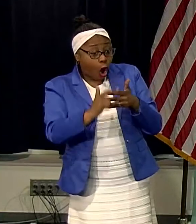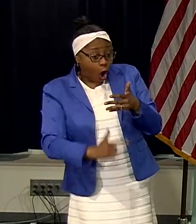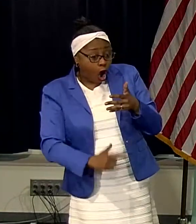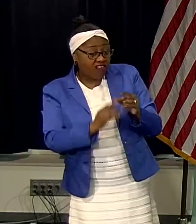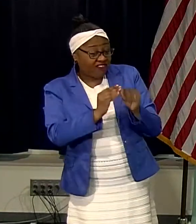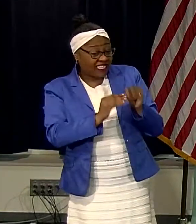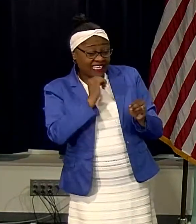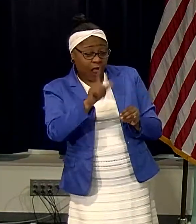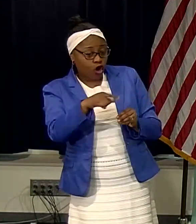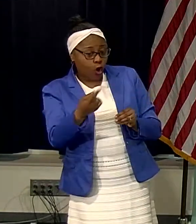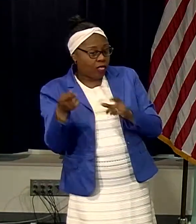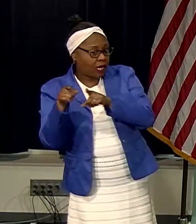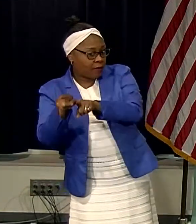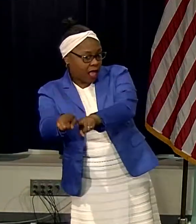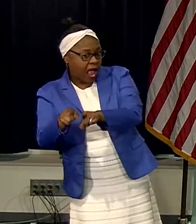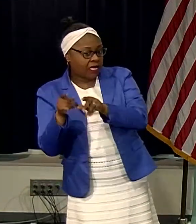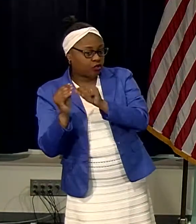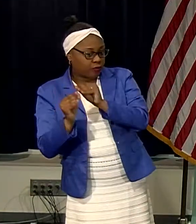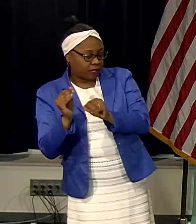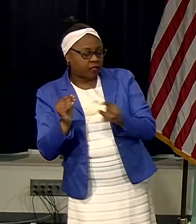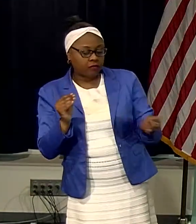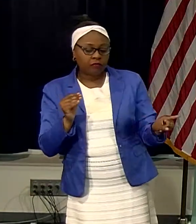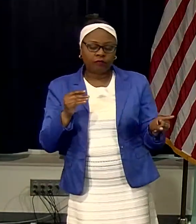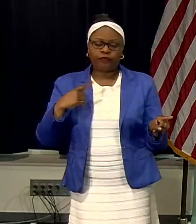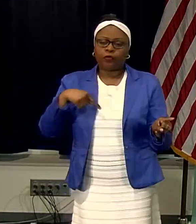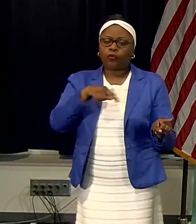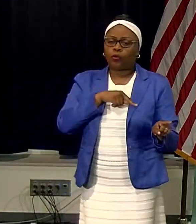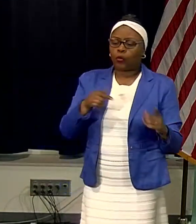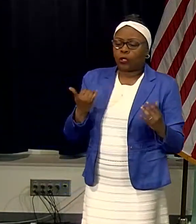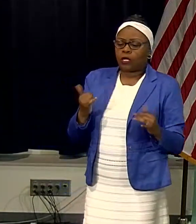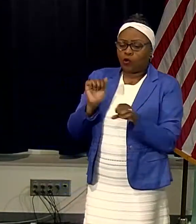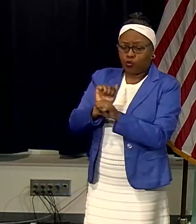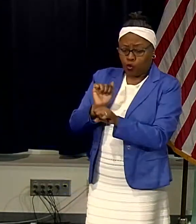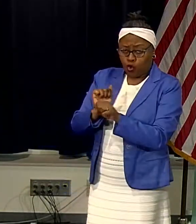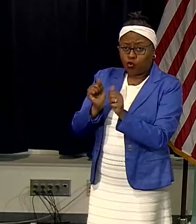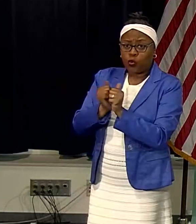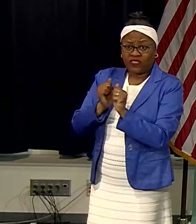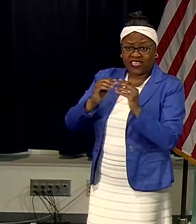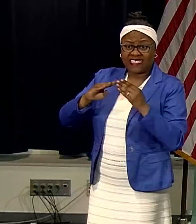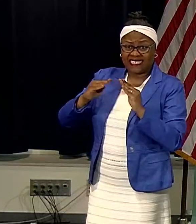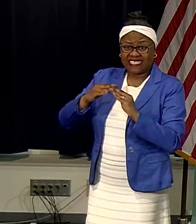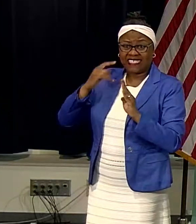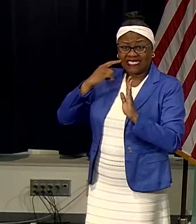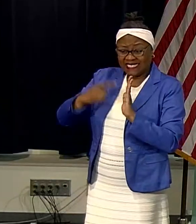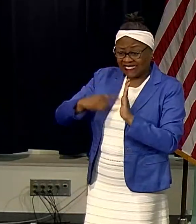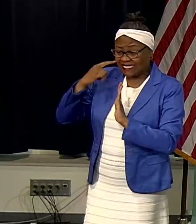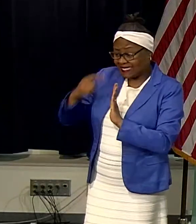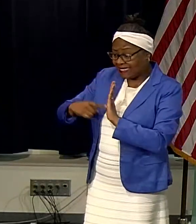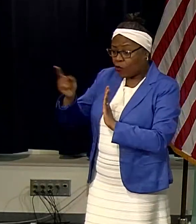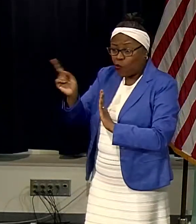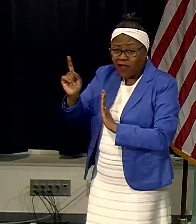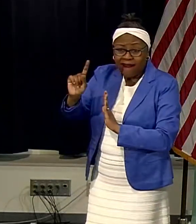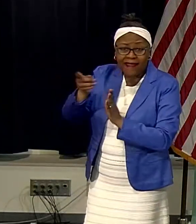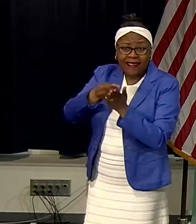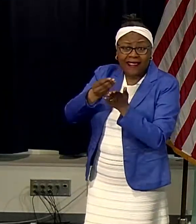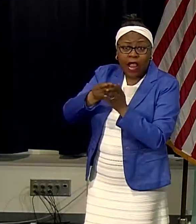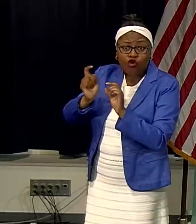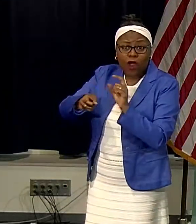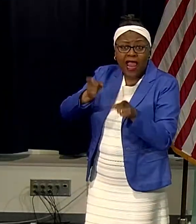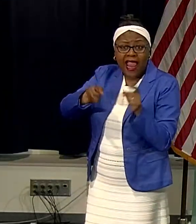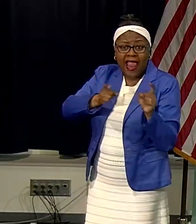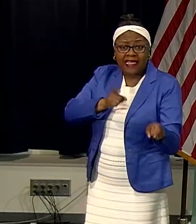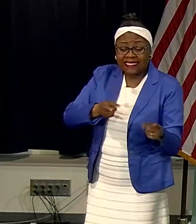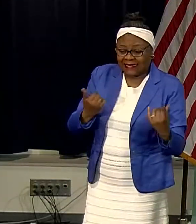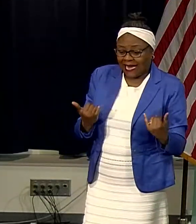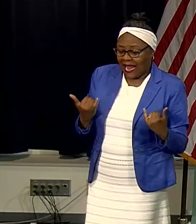So we are currently working with the city to identify grants. At the time, we don't have any grants available. But we